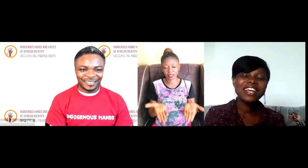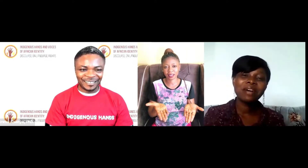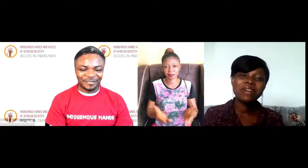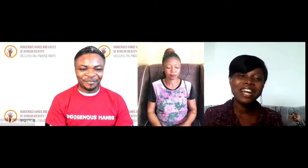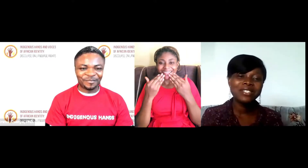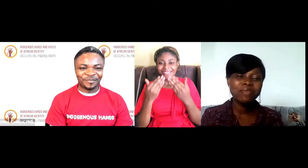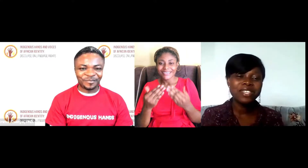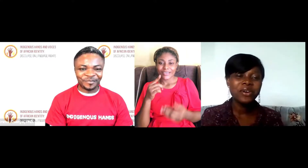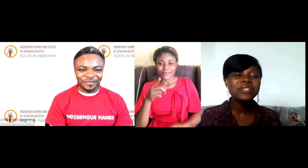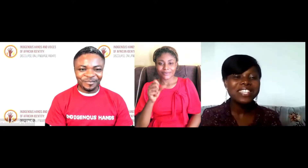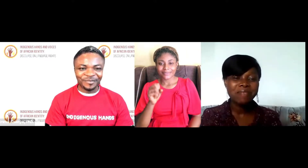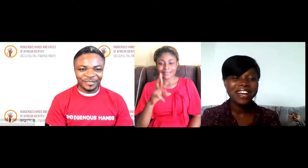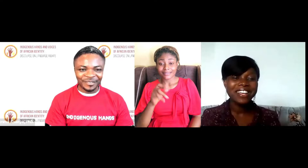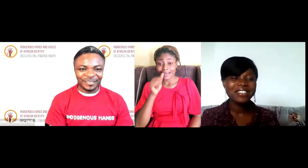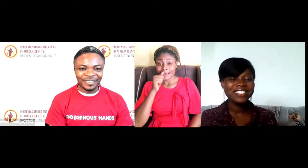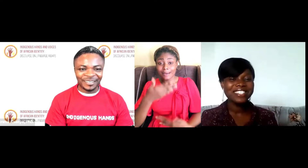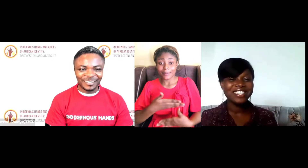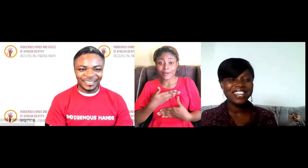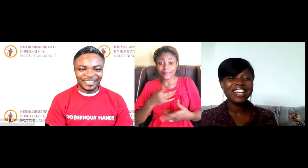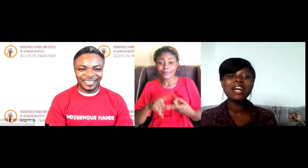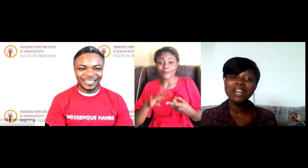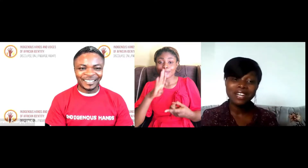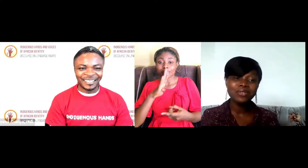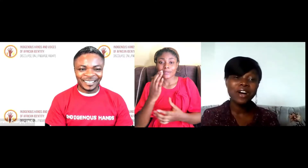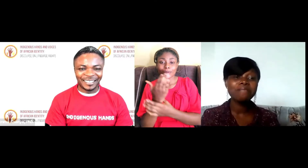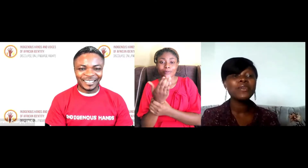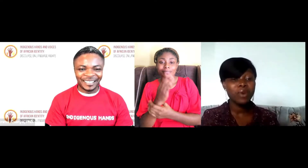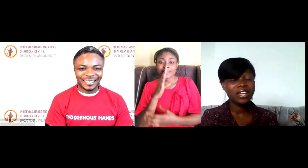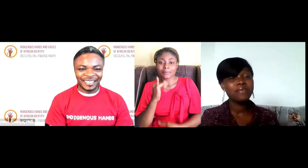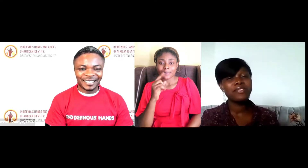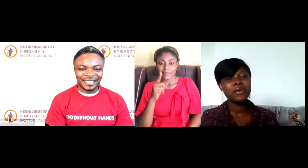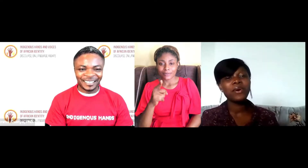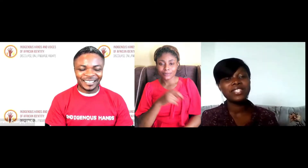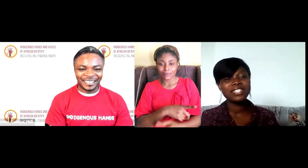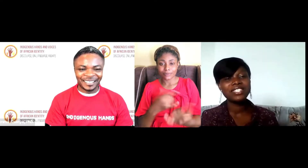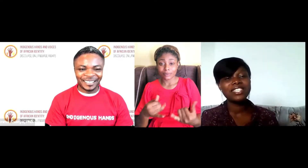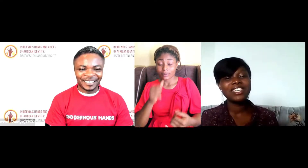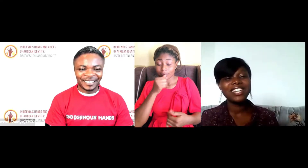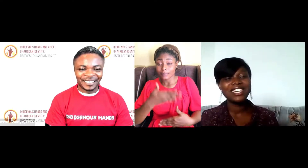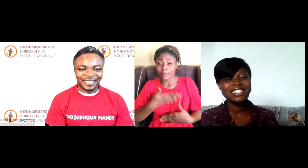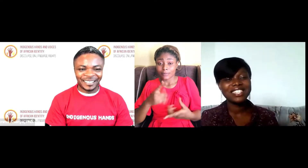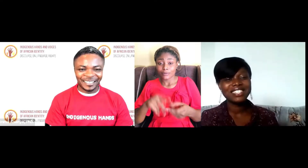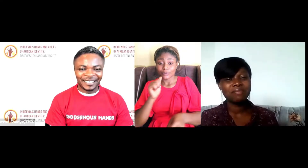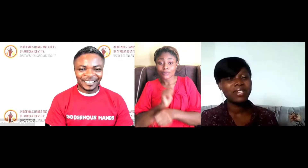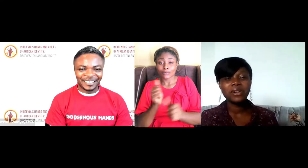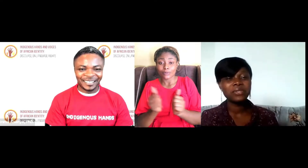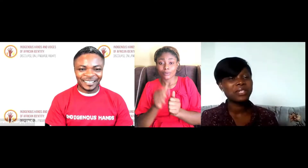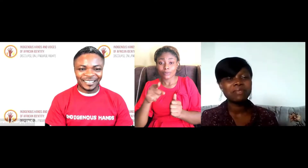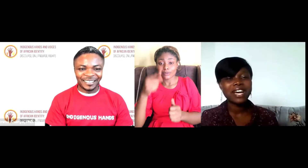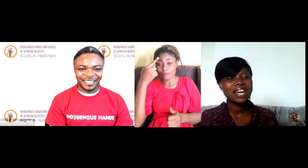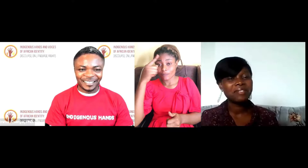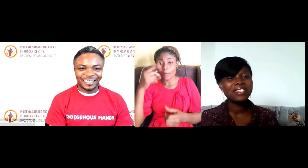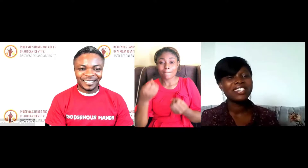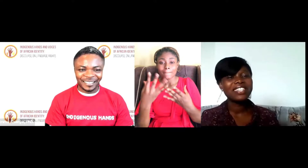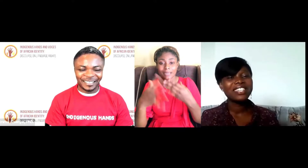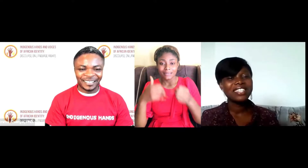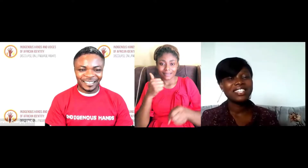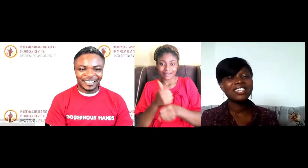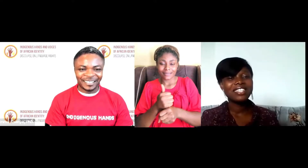and I'm glad to be hosted by you today, and I'm glad to have been working with you all these years. It's been an awesome